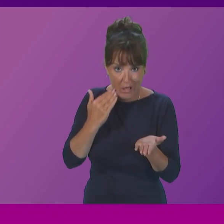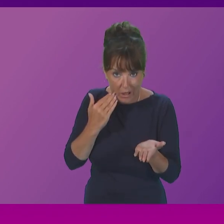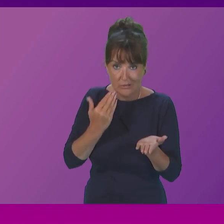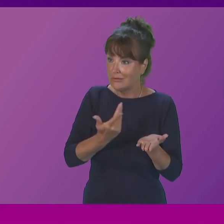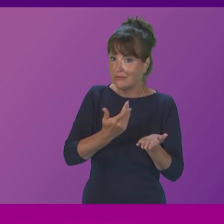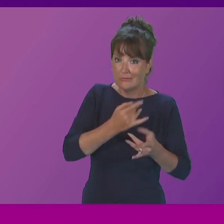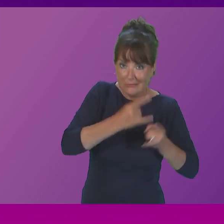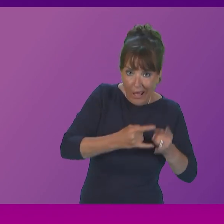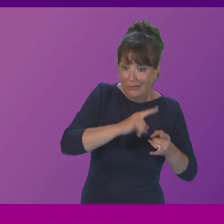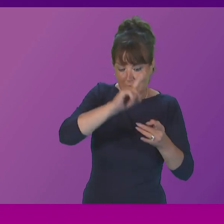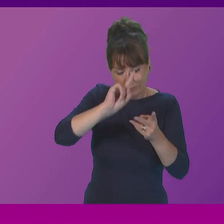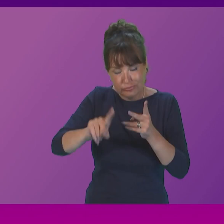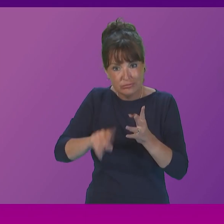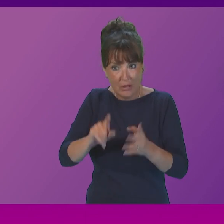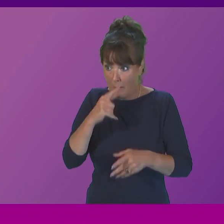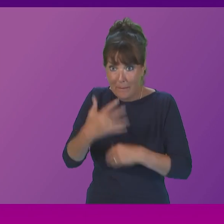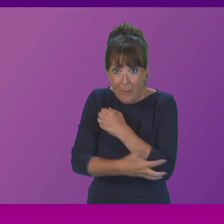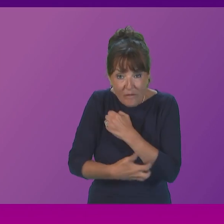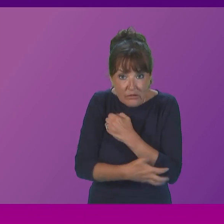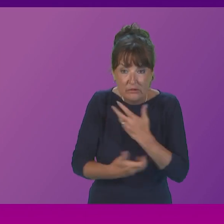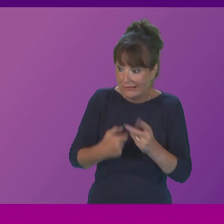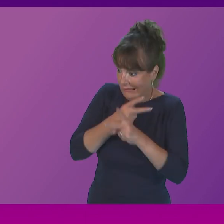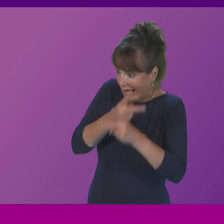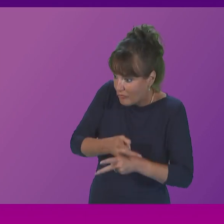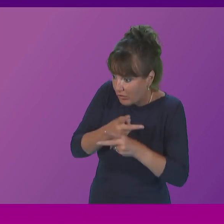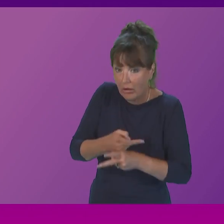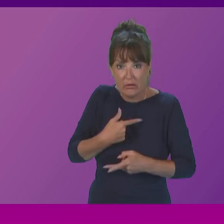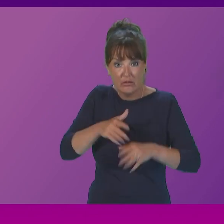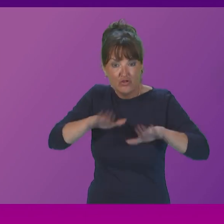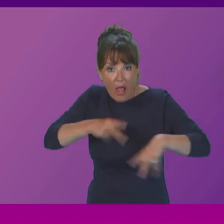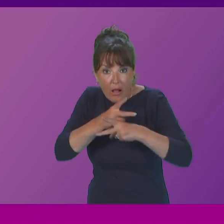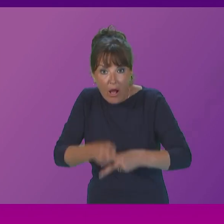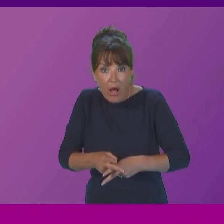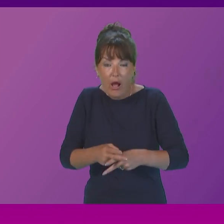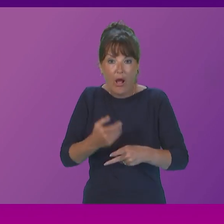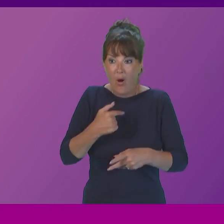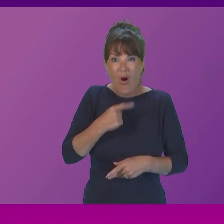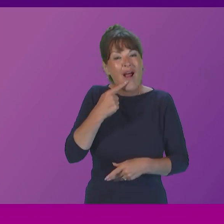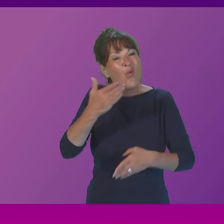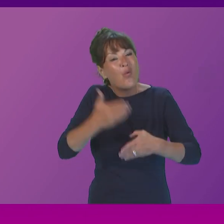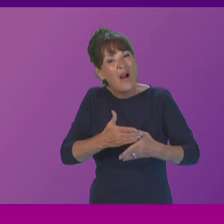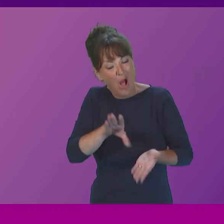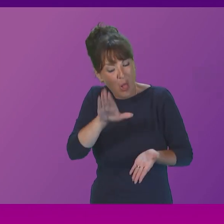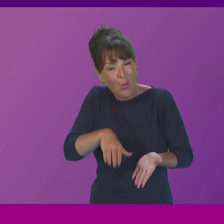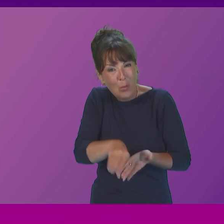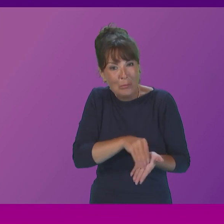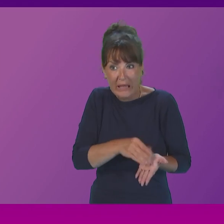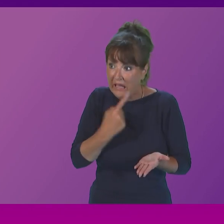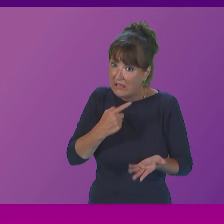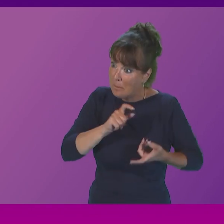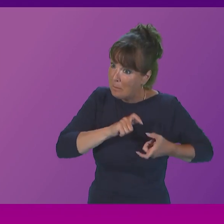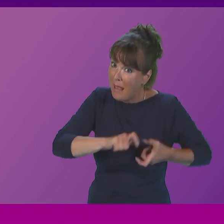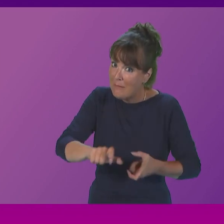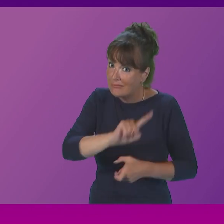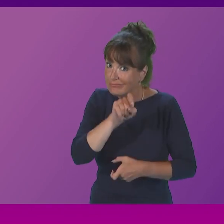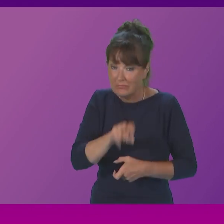will already be dealing with issues of poverty, of childcare, of precarious work. They